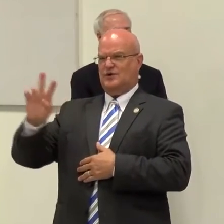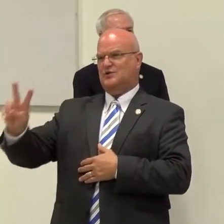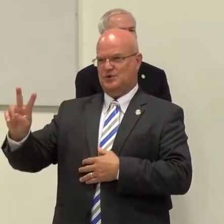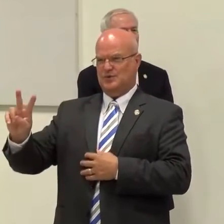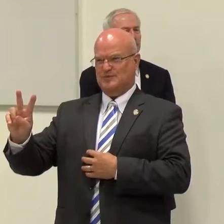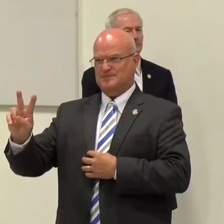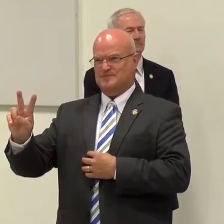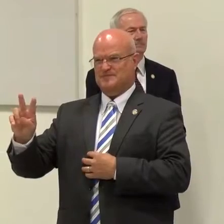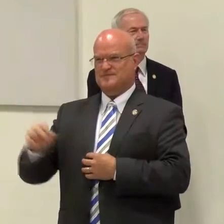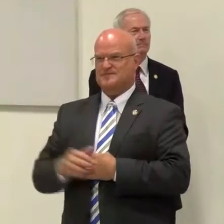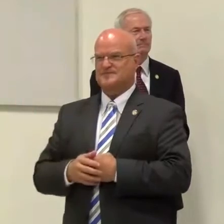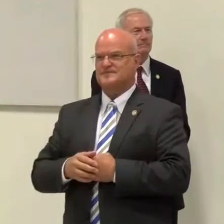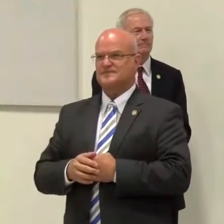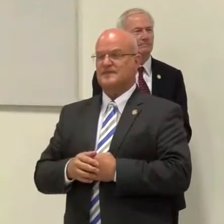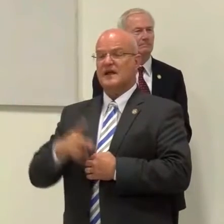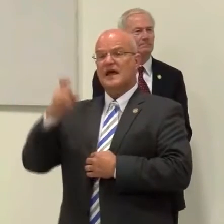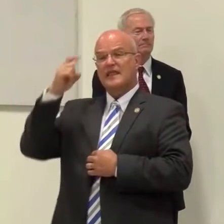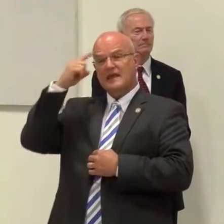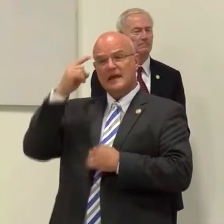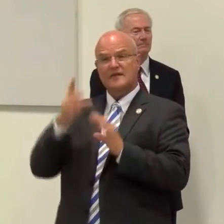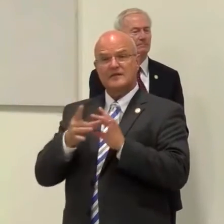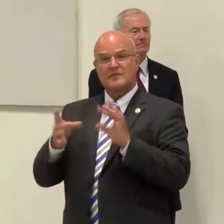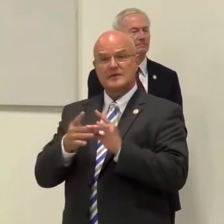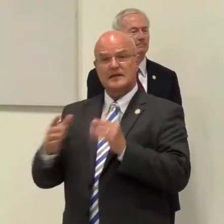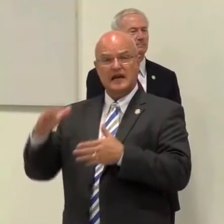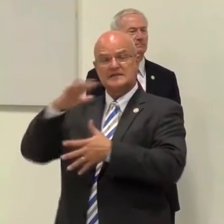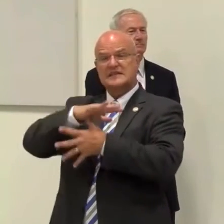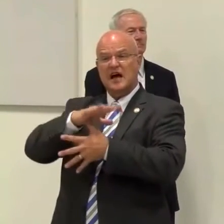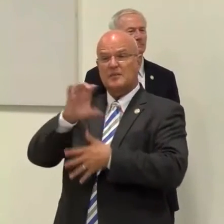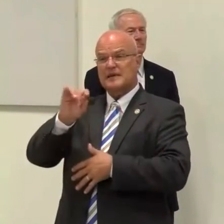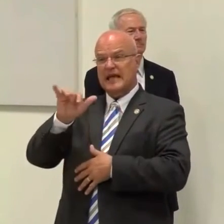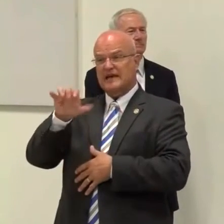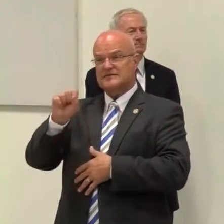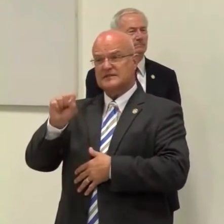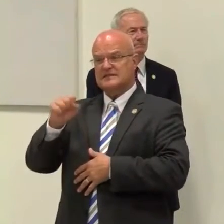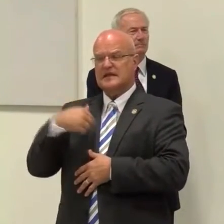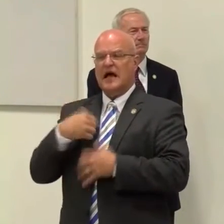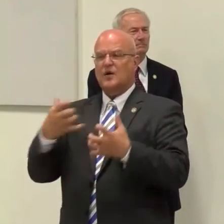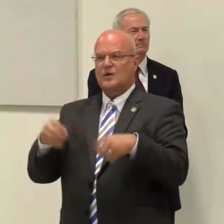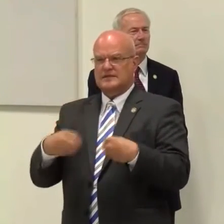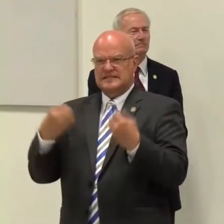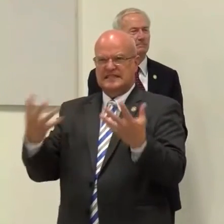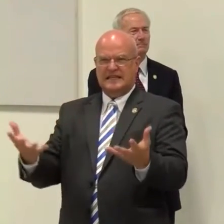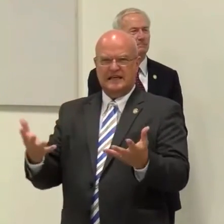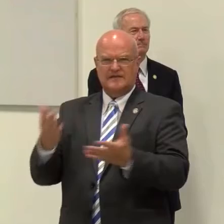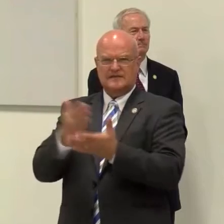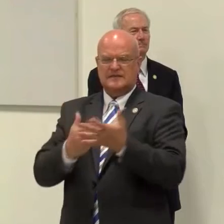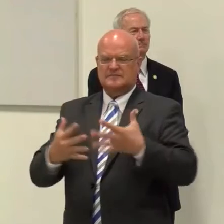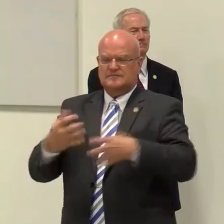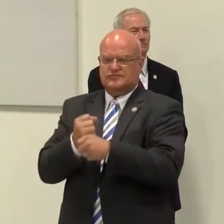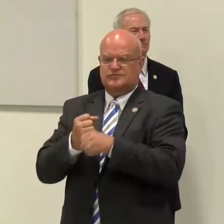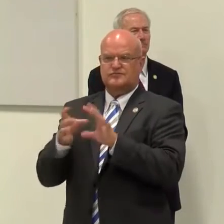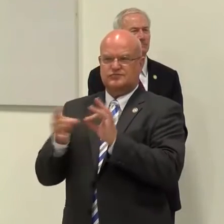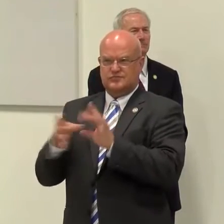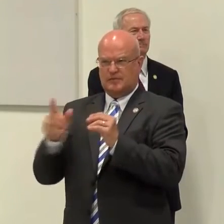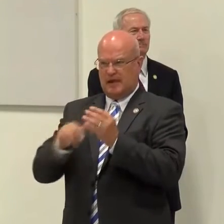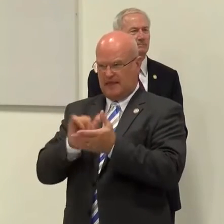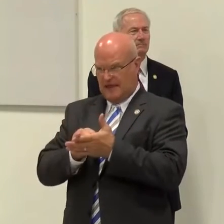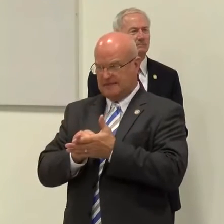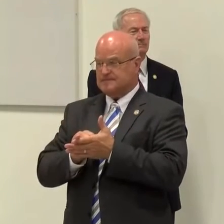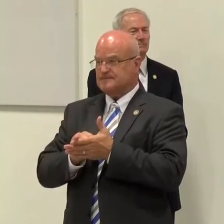20,642. The Governor has mentioned our top counties. I just wanted to give just some brief commentary on